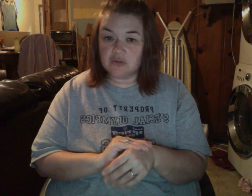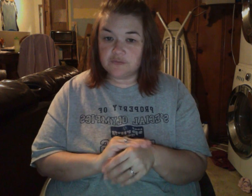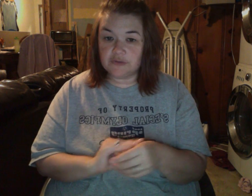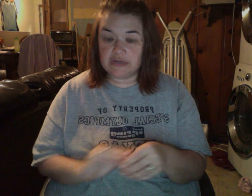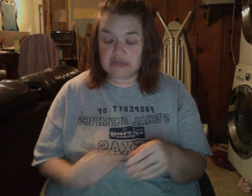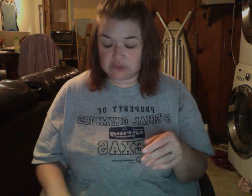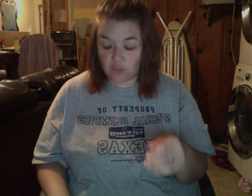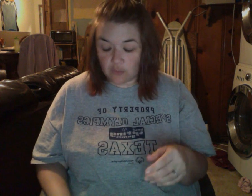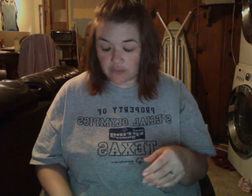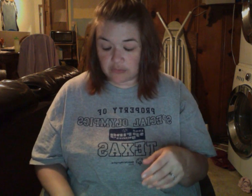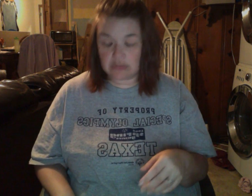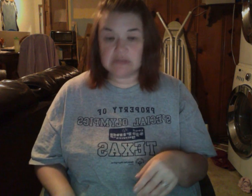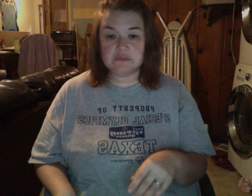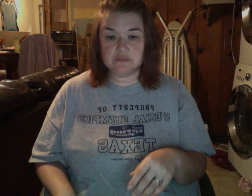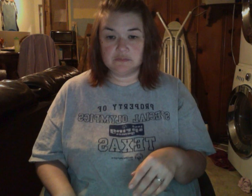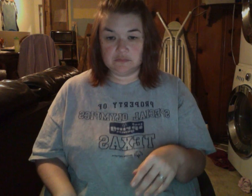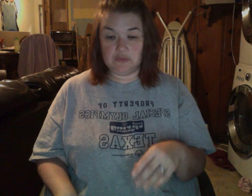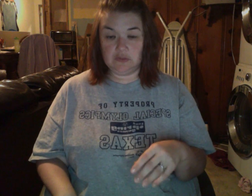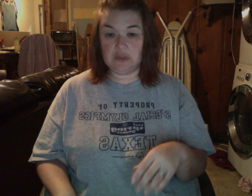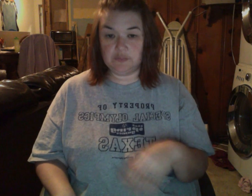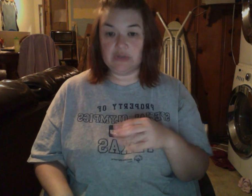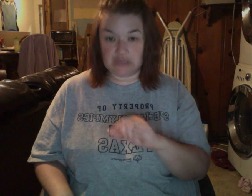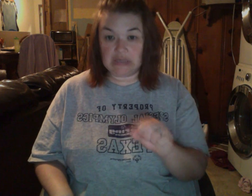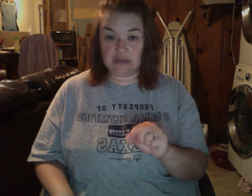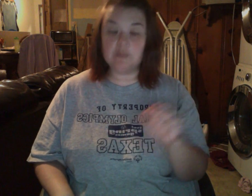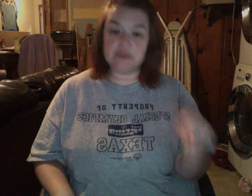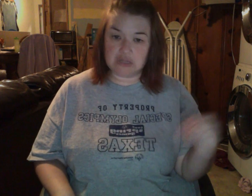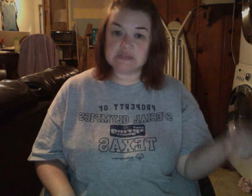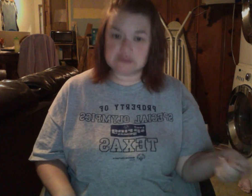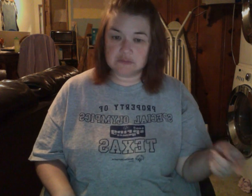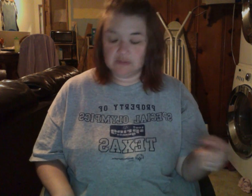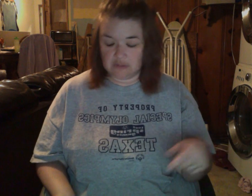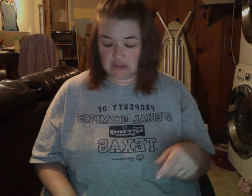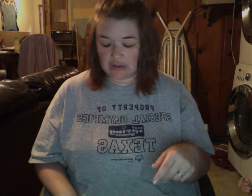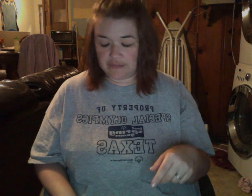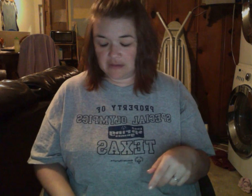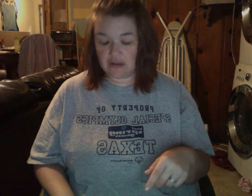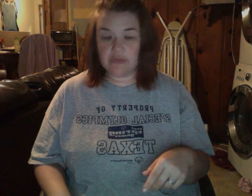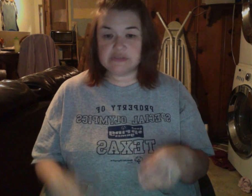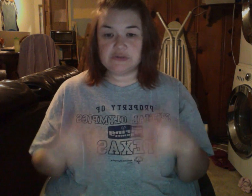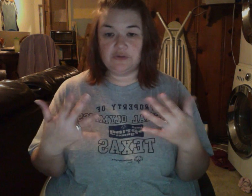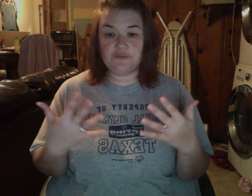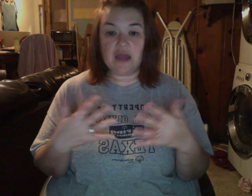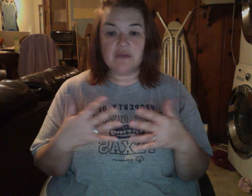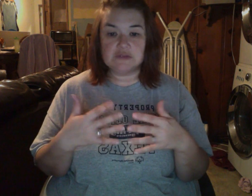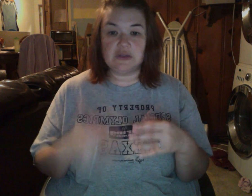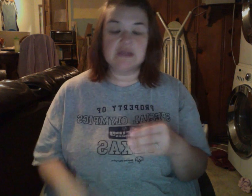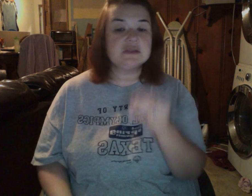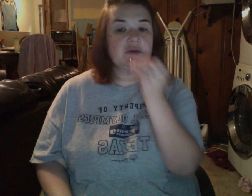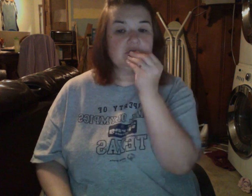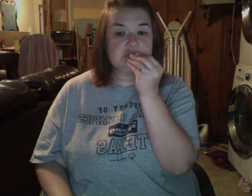for eat, or you can put eat plus and then go into your 5s. Okay, so